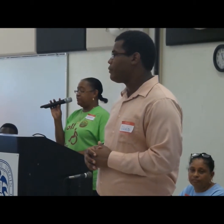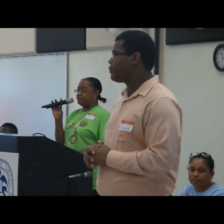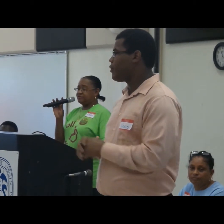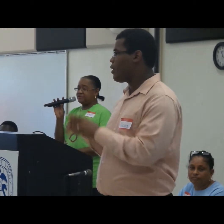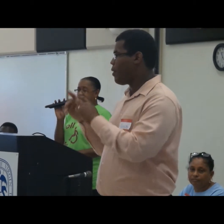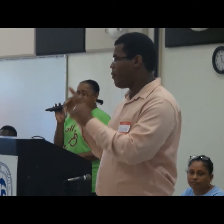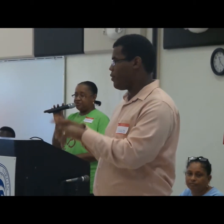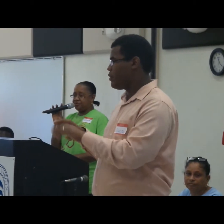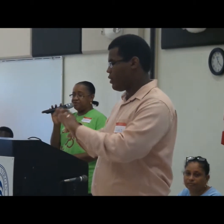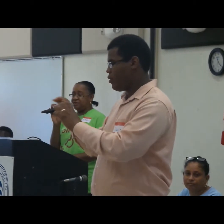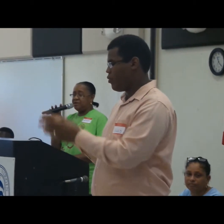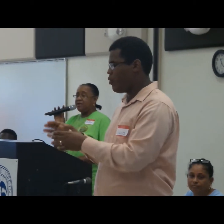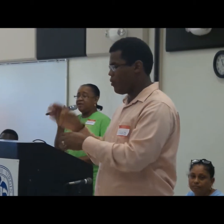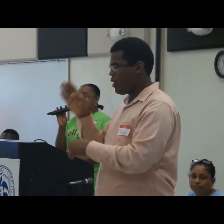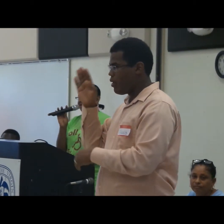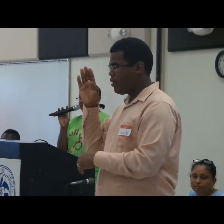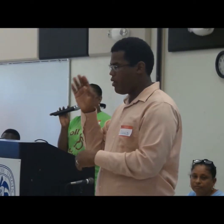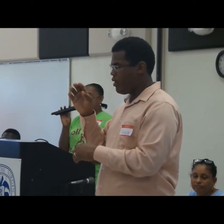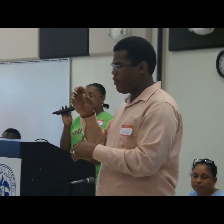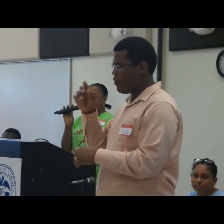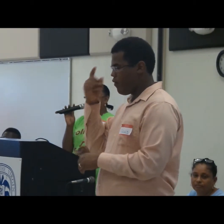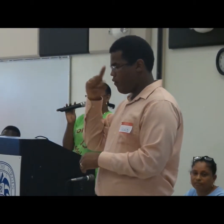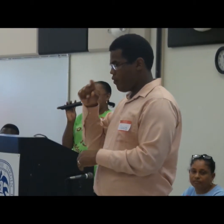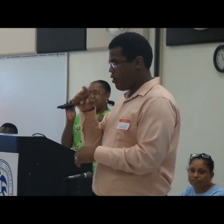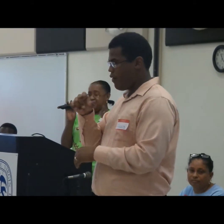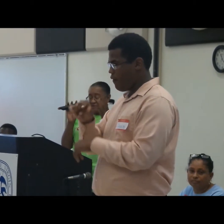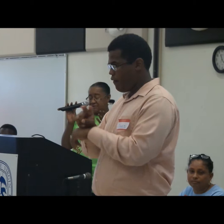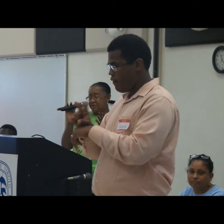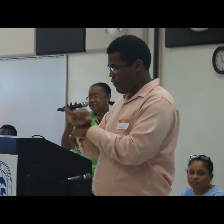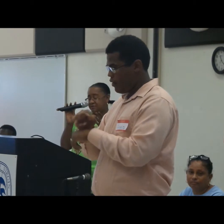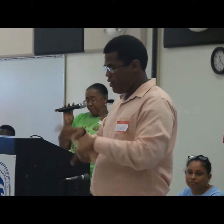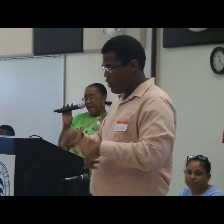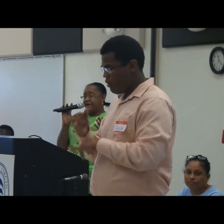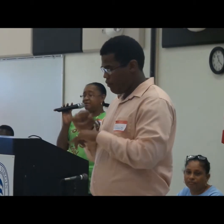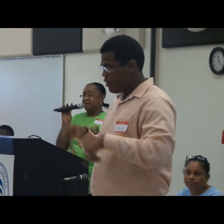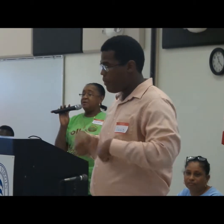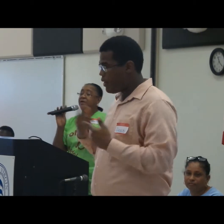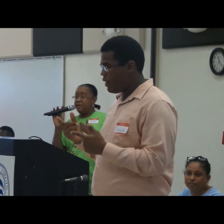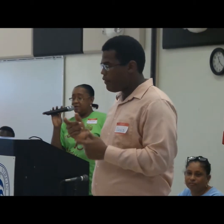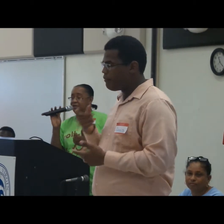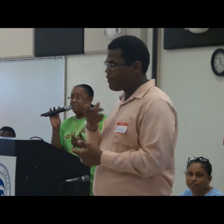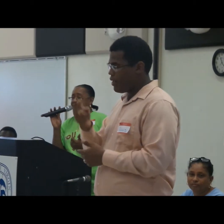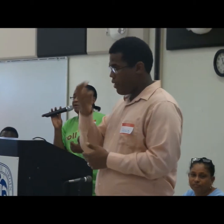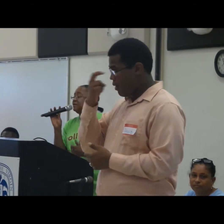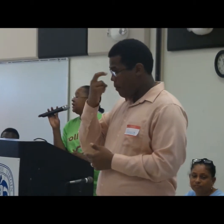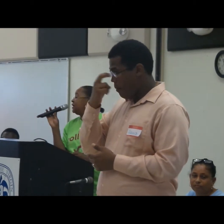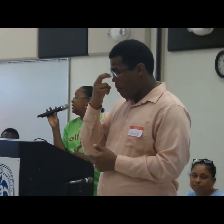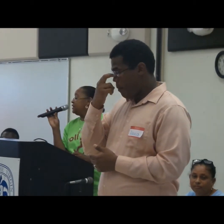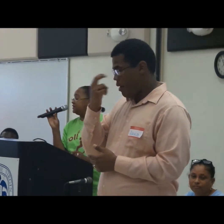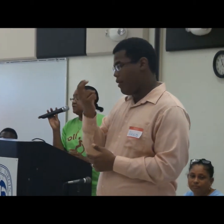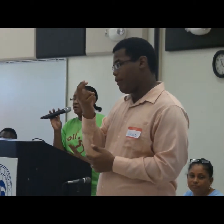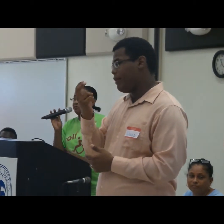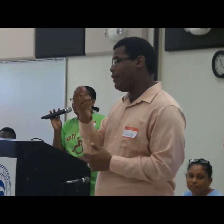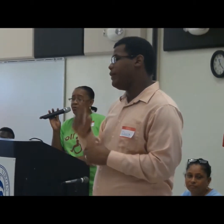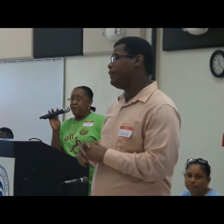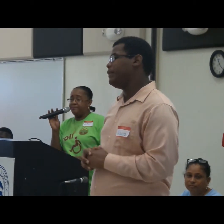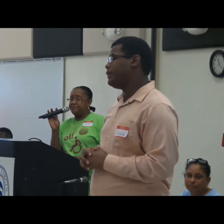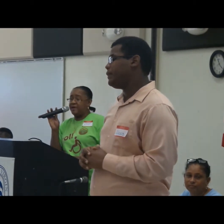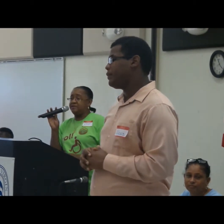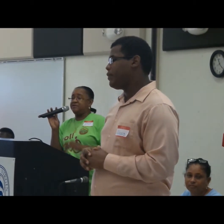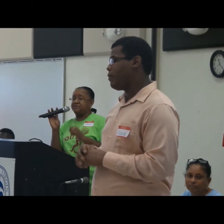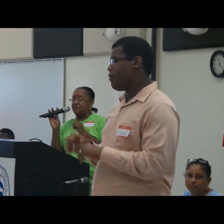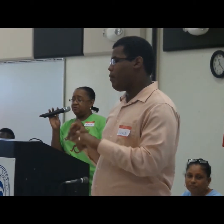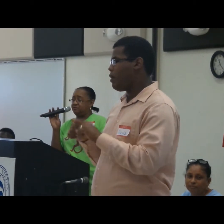Ms. Brownlow's agency indicating that he's blind, legally blind. He has gone to